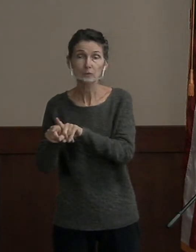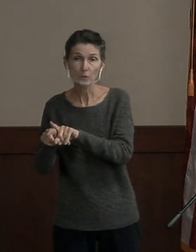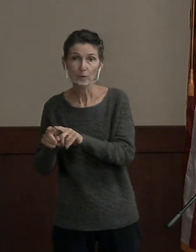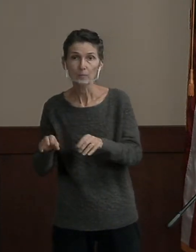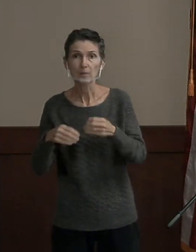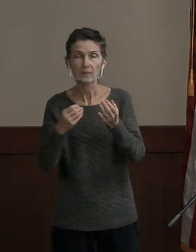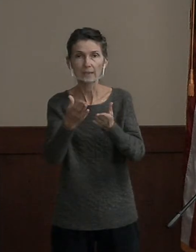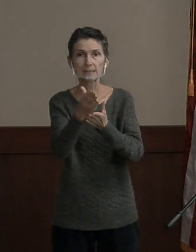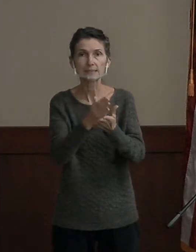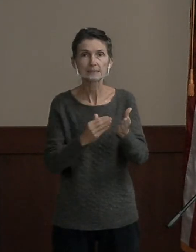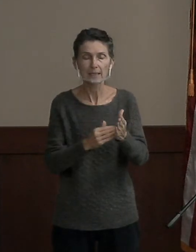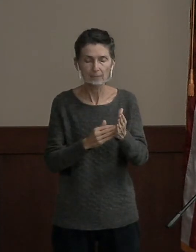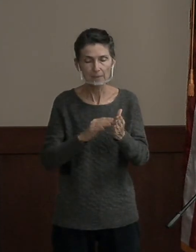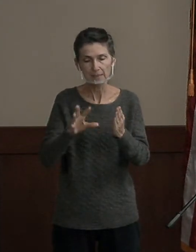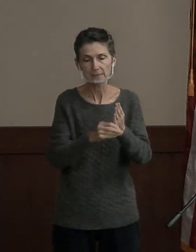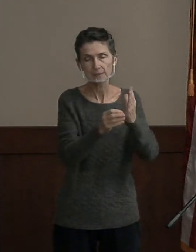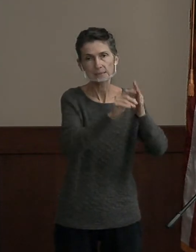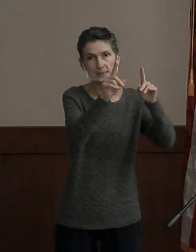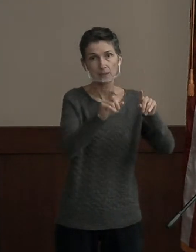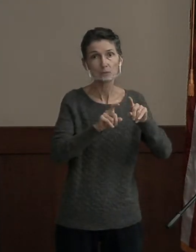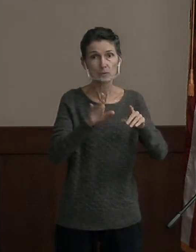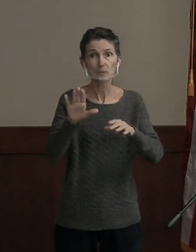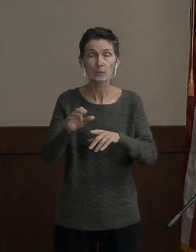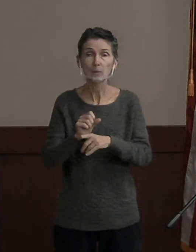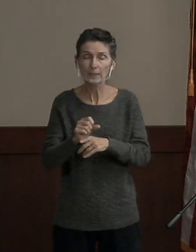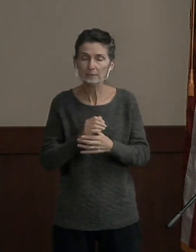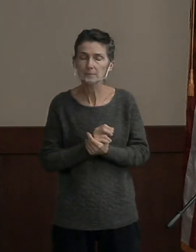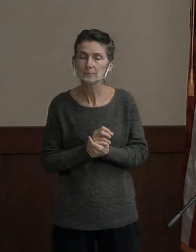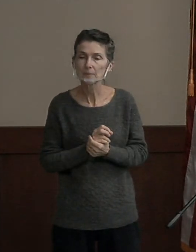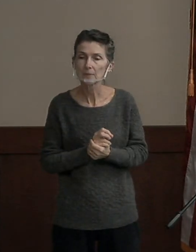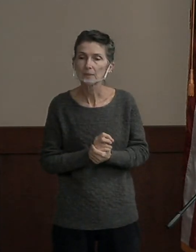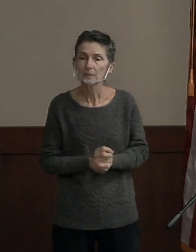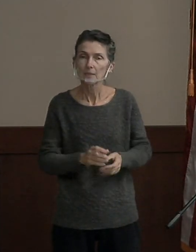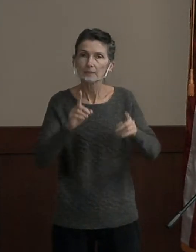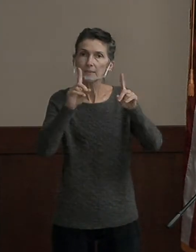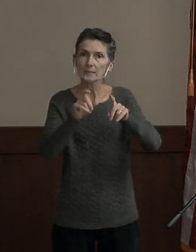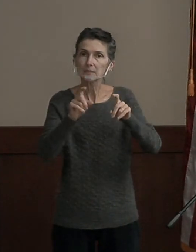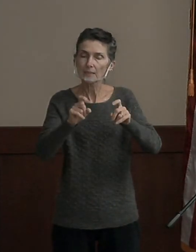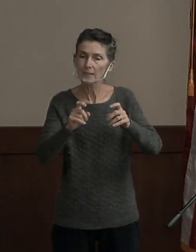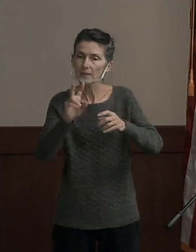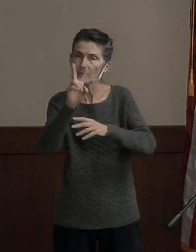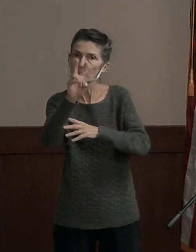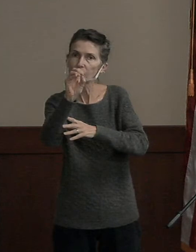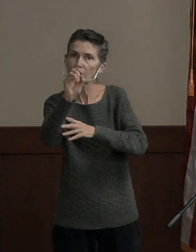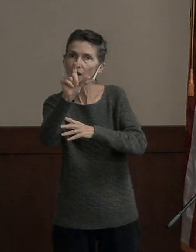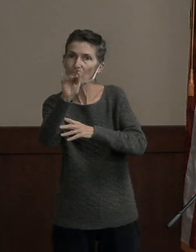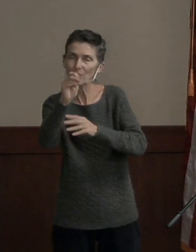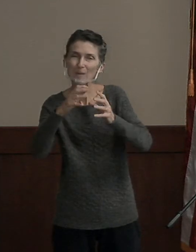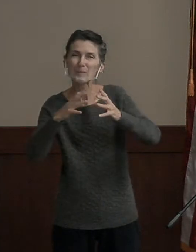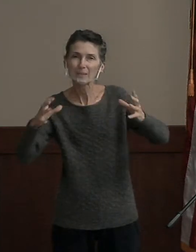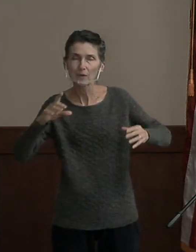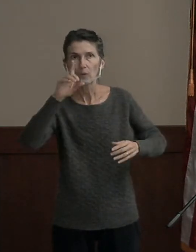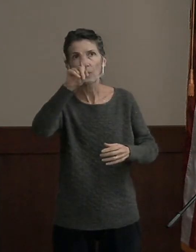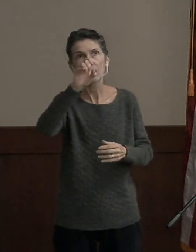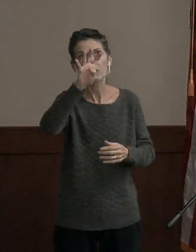some supplemental testing through their practices. Testing volume is about